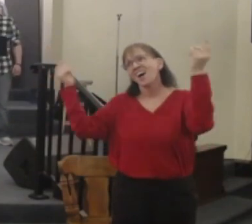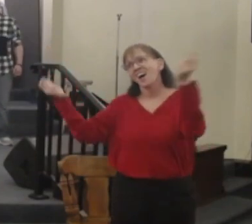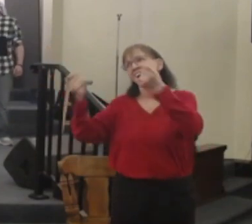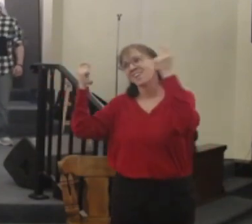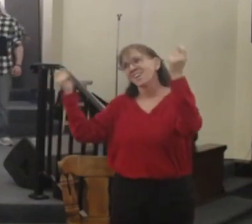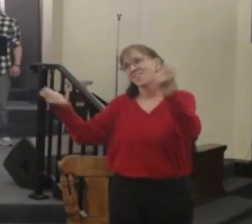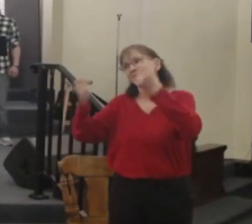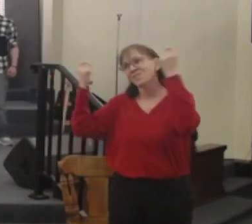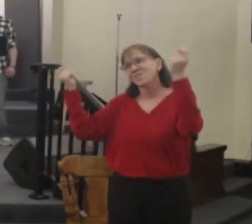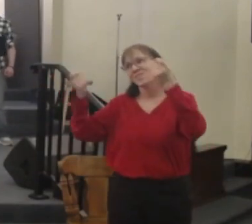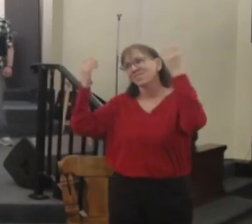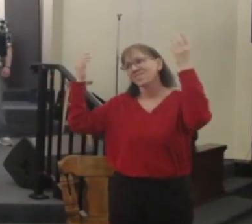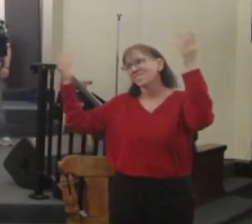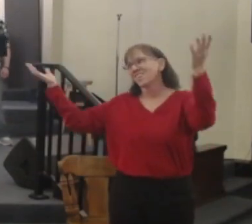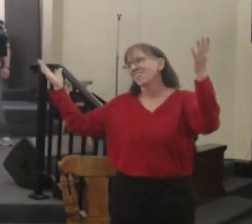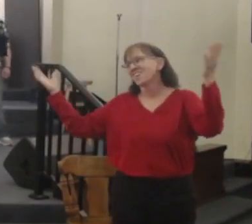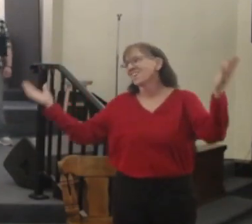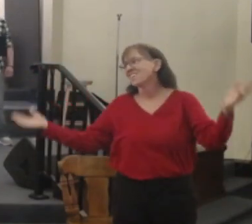Hallelujah.